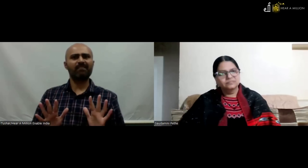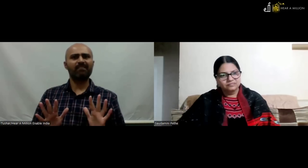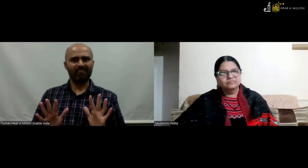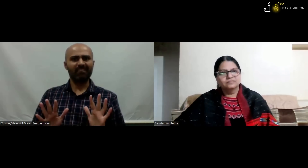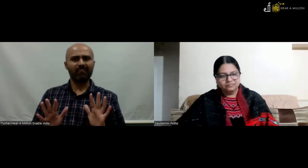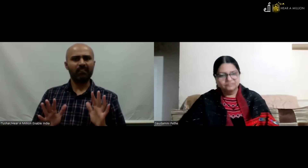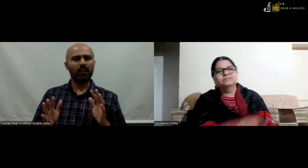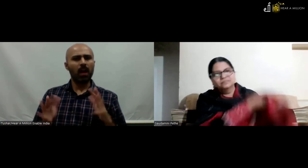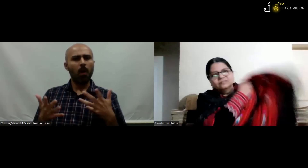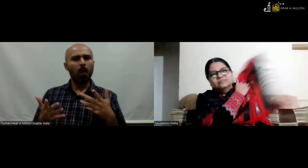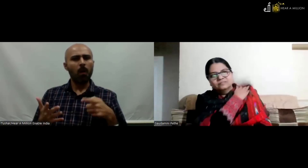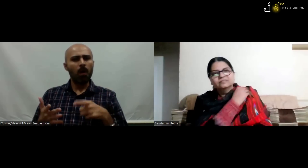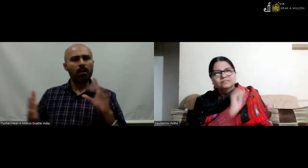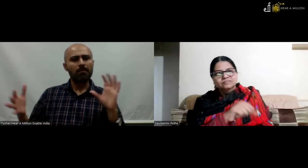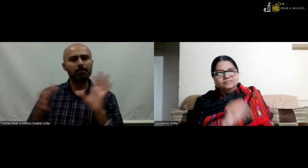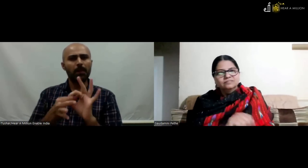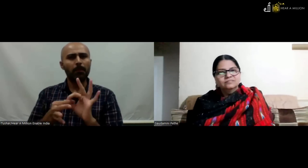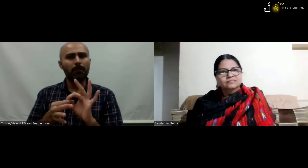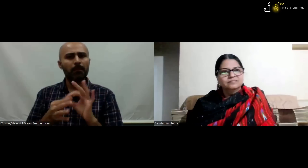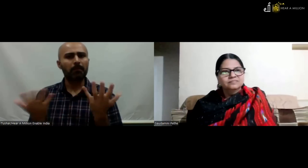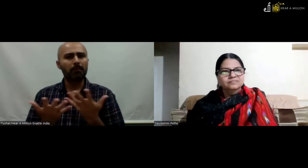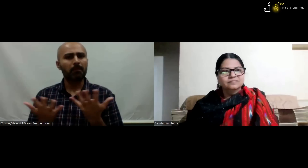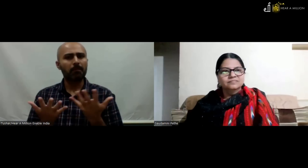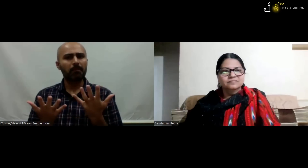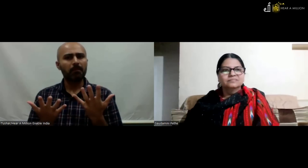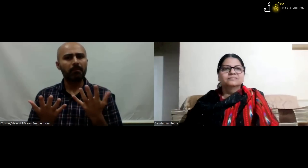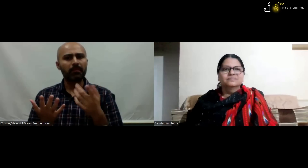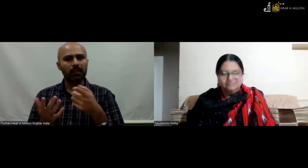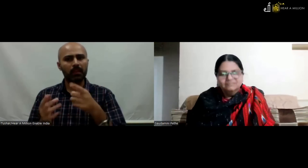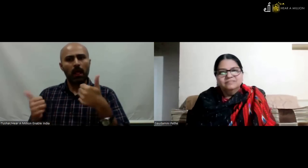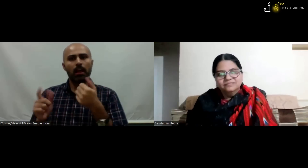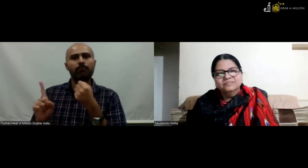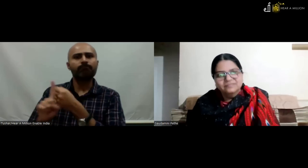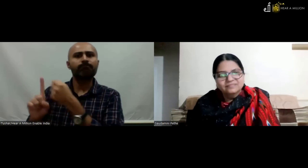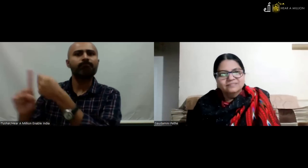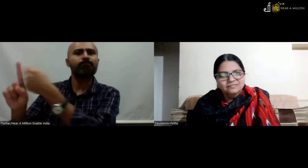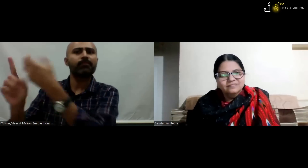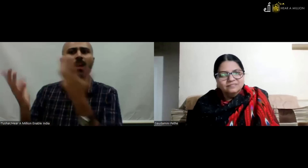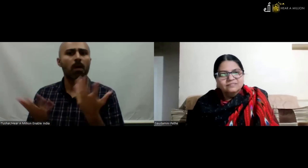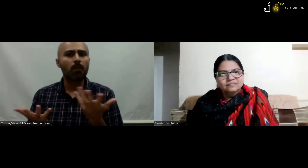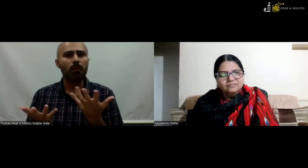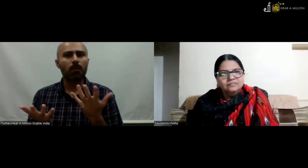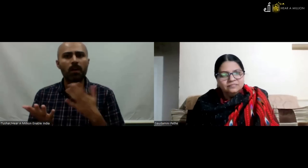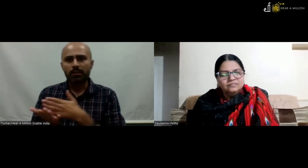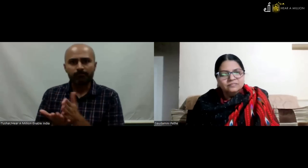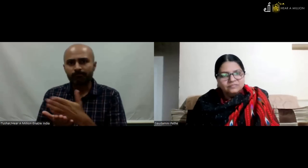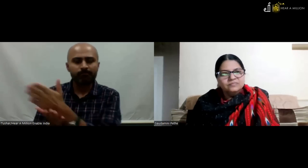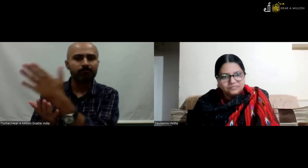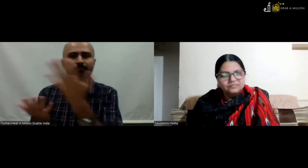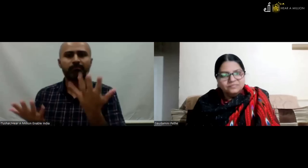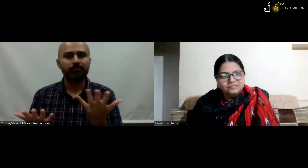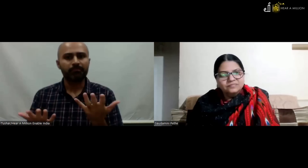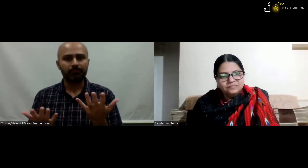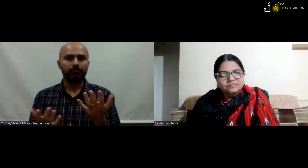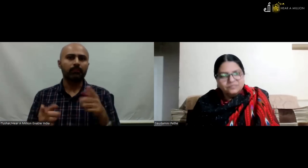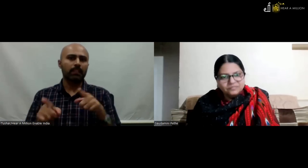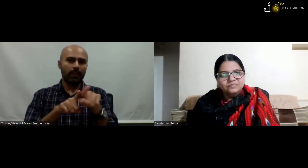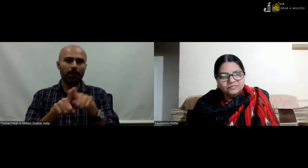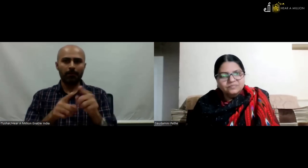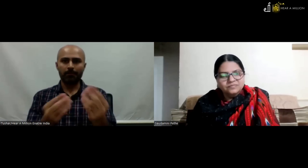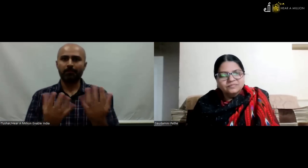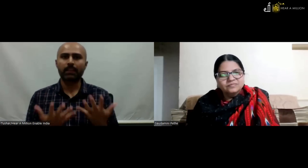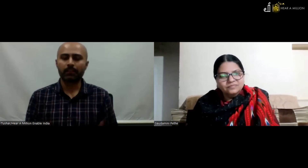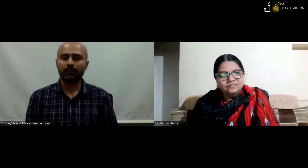person, they are discriminating us. So how we can tackle that situation? How we can do the advocacy